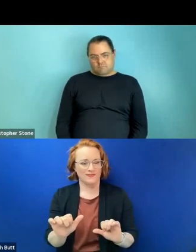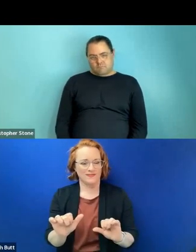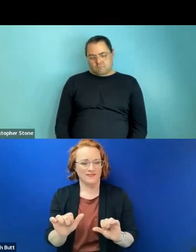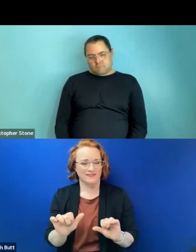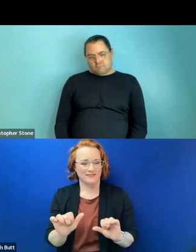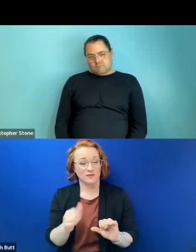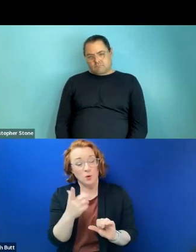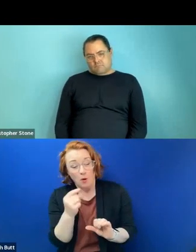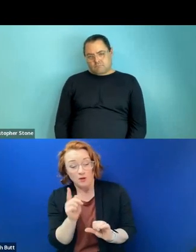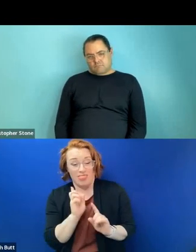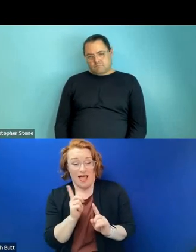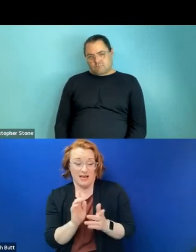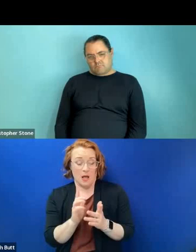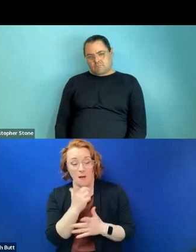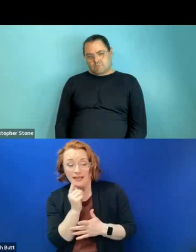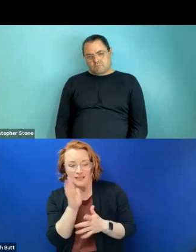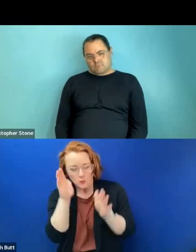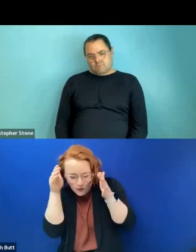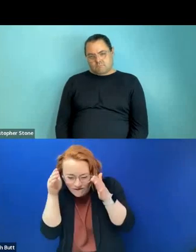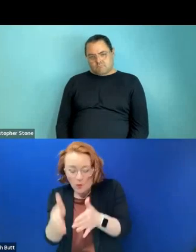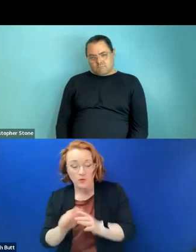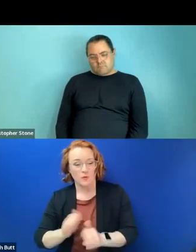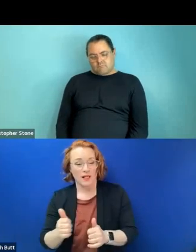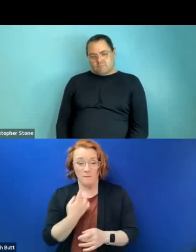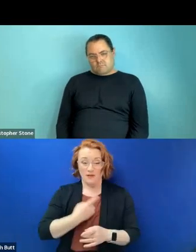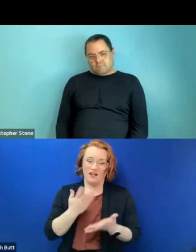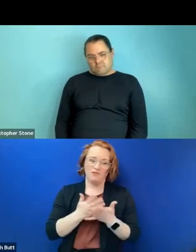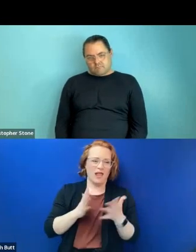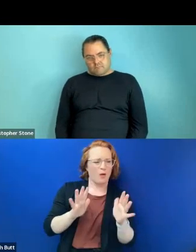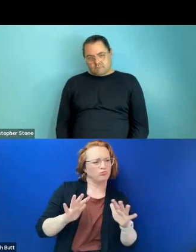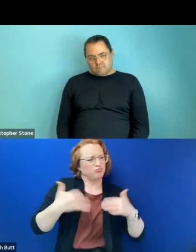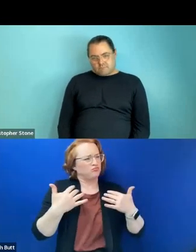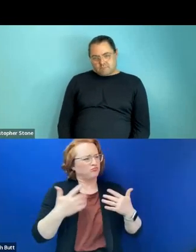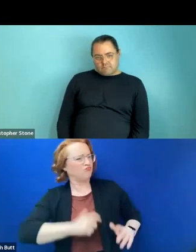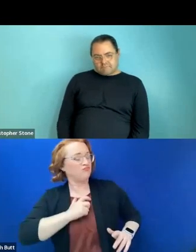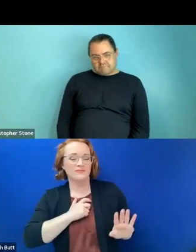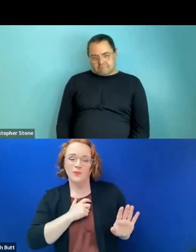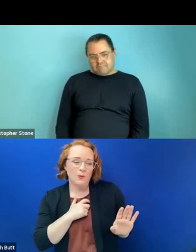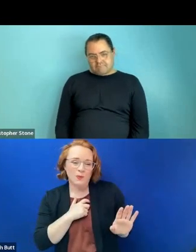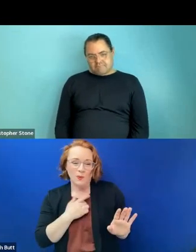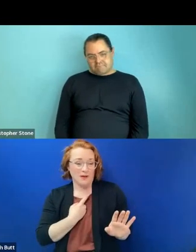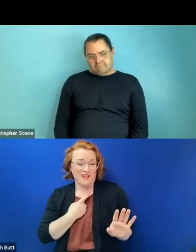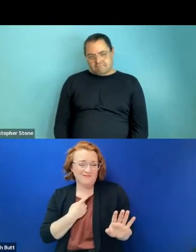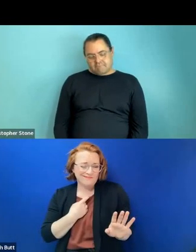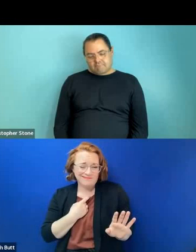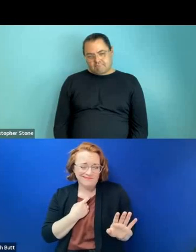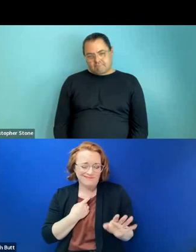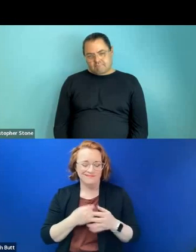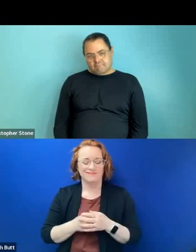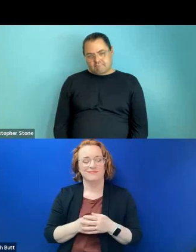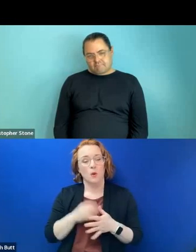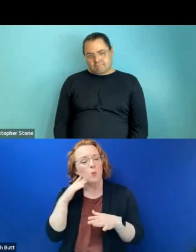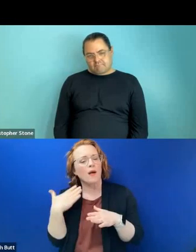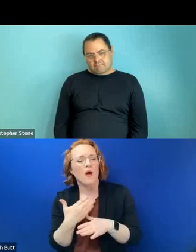that might work very well. I'm not the most extrovert myself, to be honest. Yeah. And when you're working,